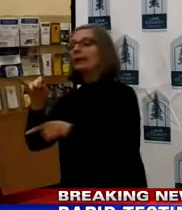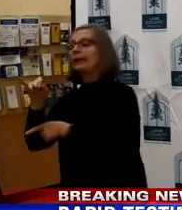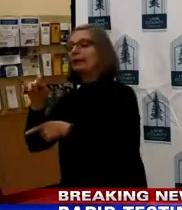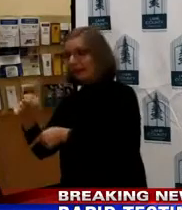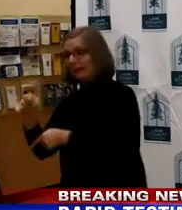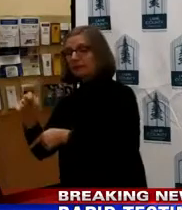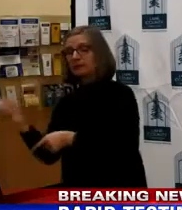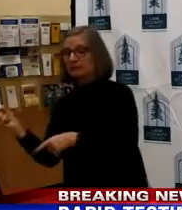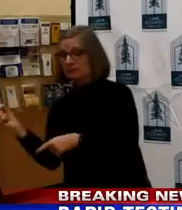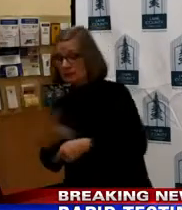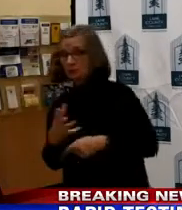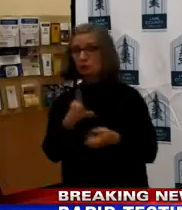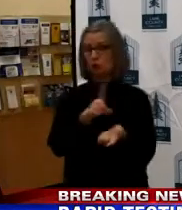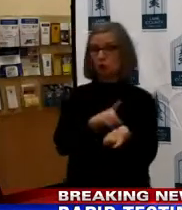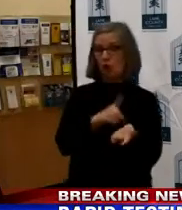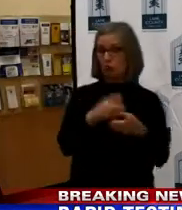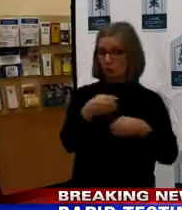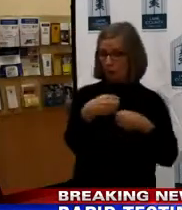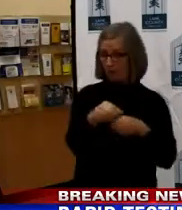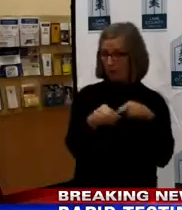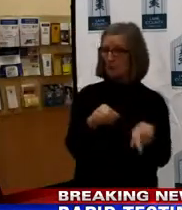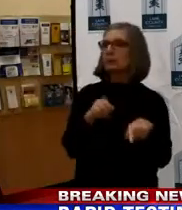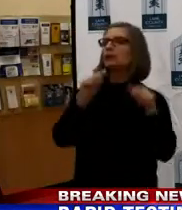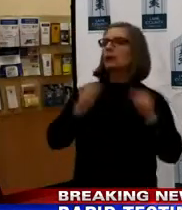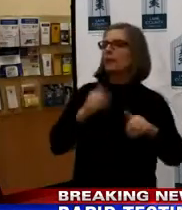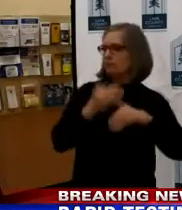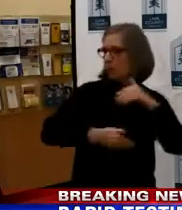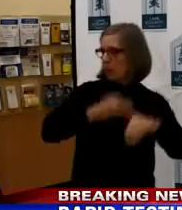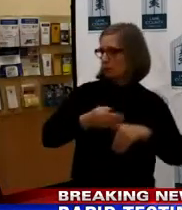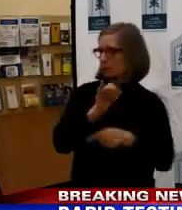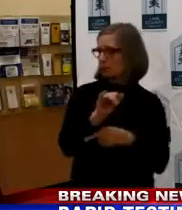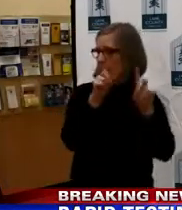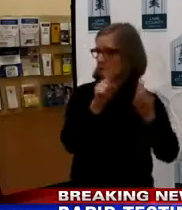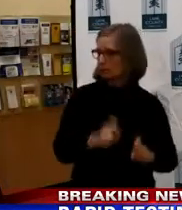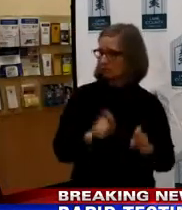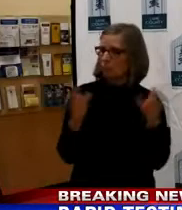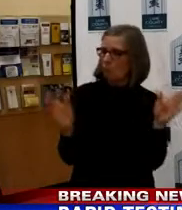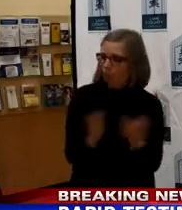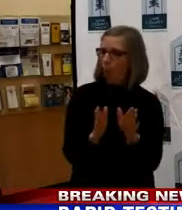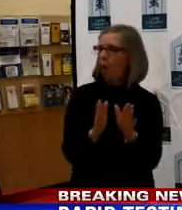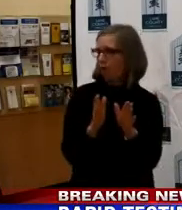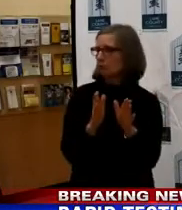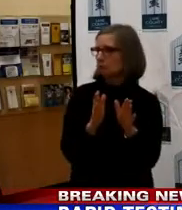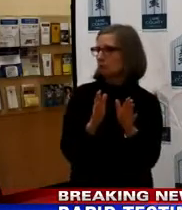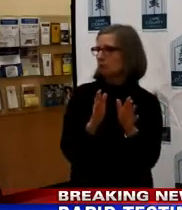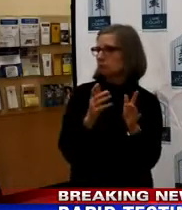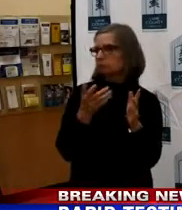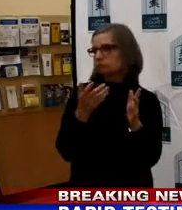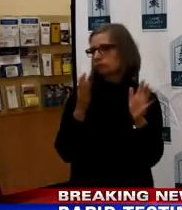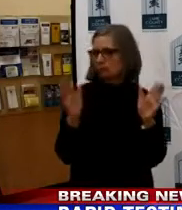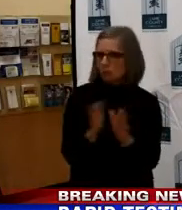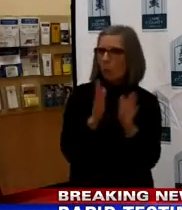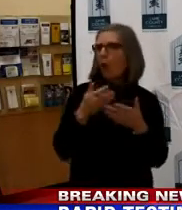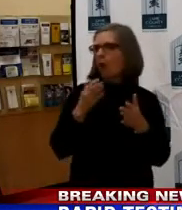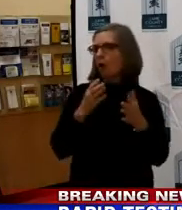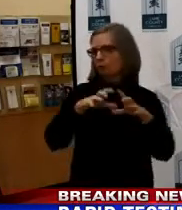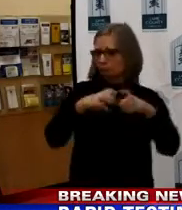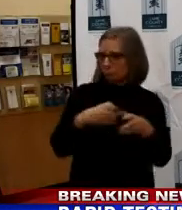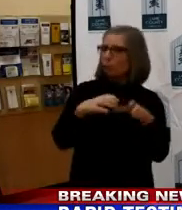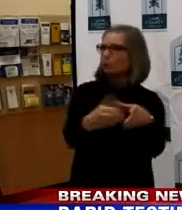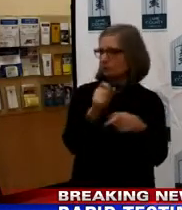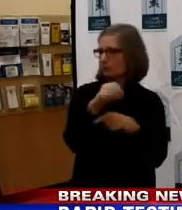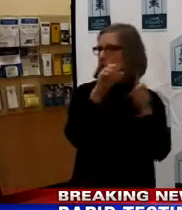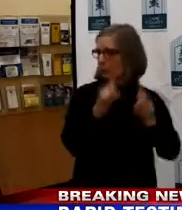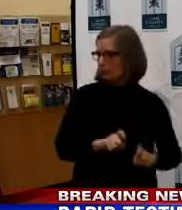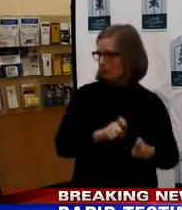those tests in small batches, but we do see use for that. So we're really evaluating how we can roll that out or whether or not public